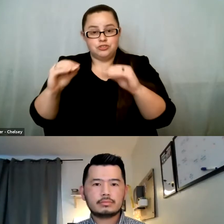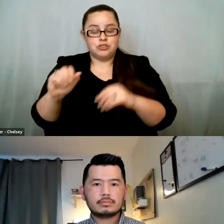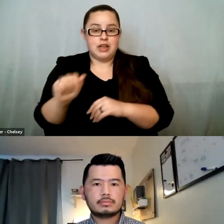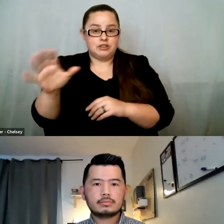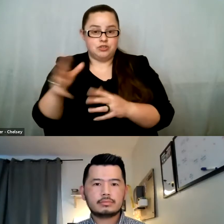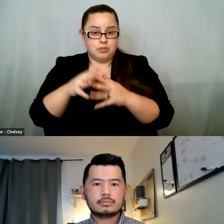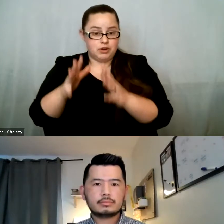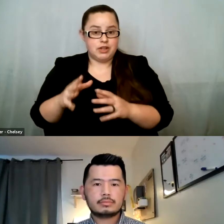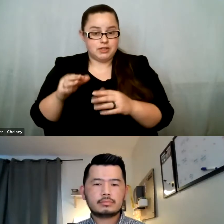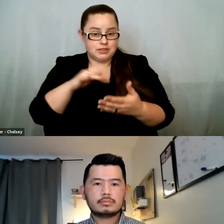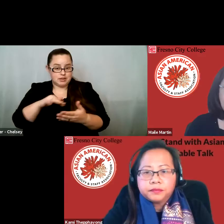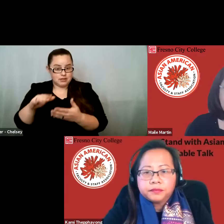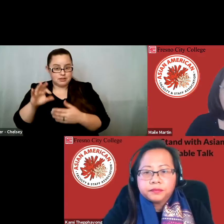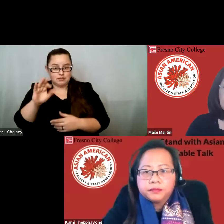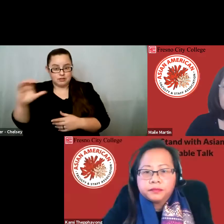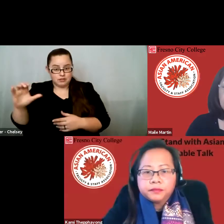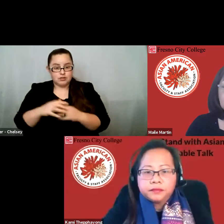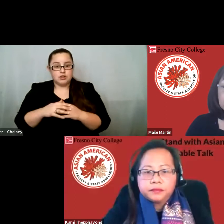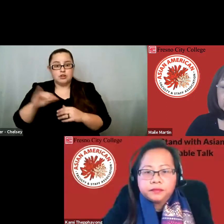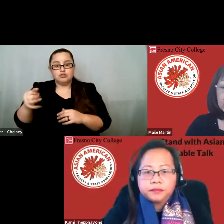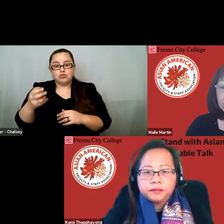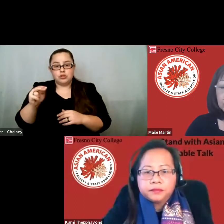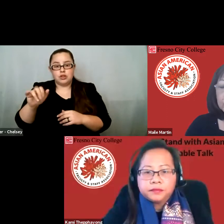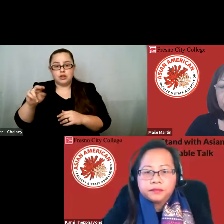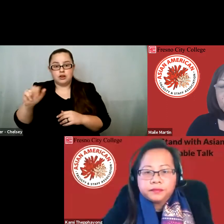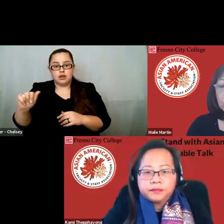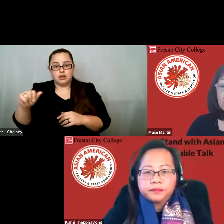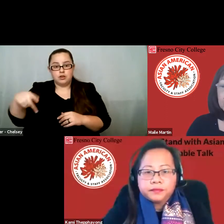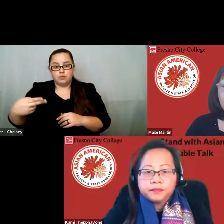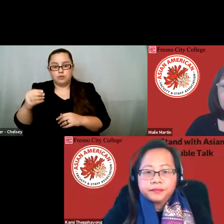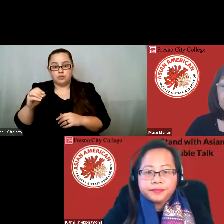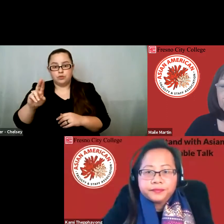College. Juliana Pukau is a visual designer